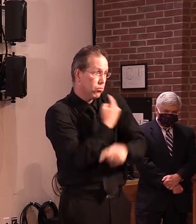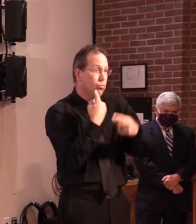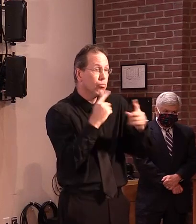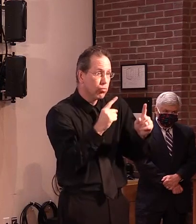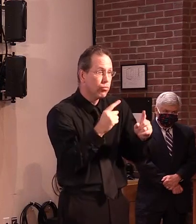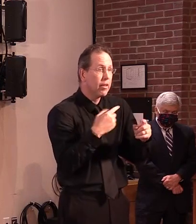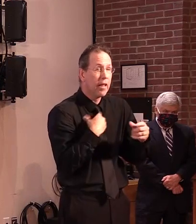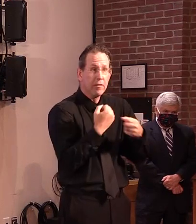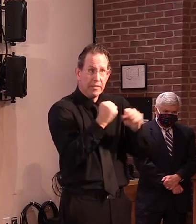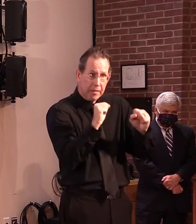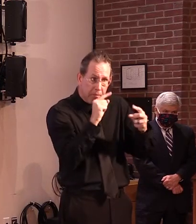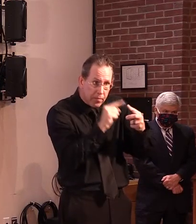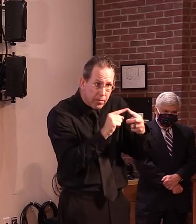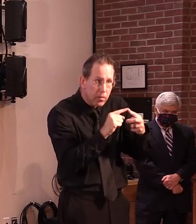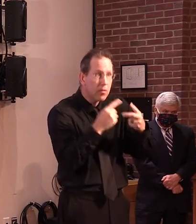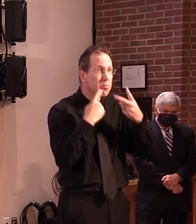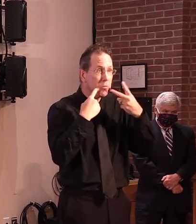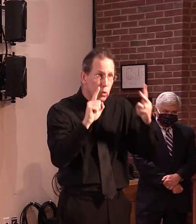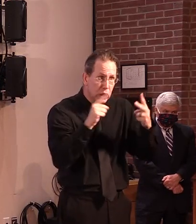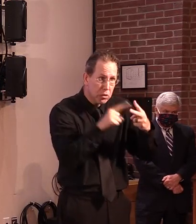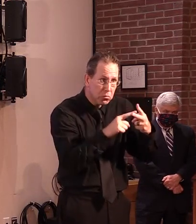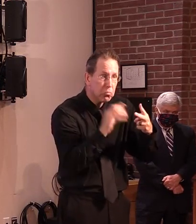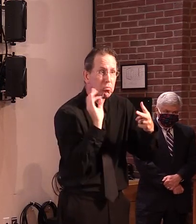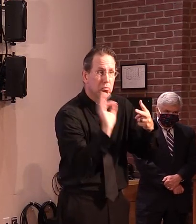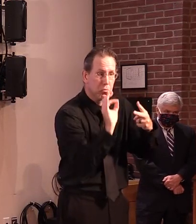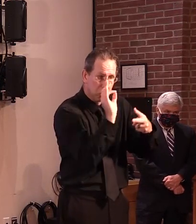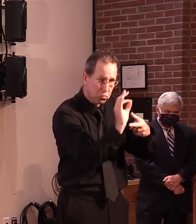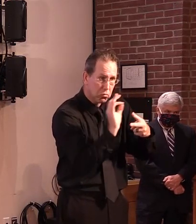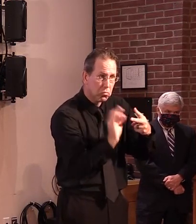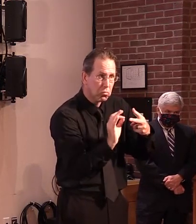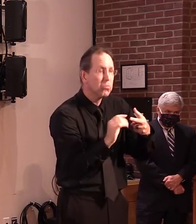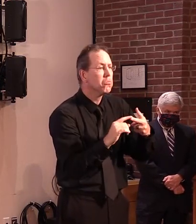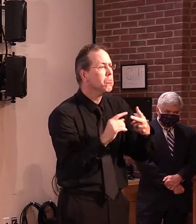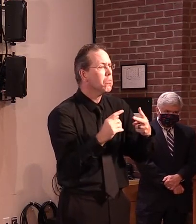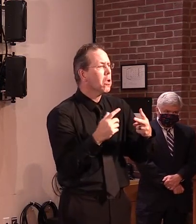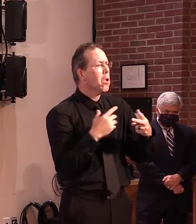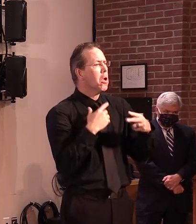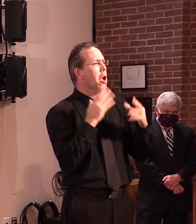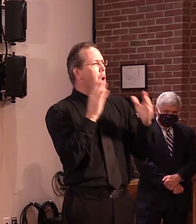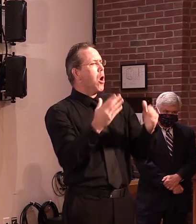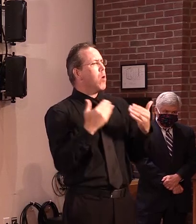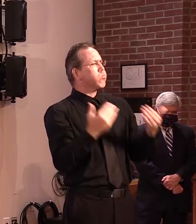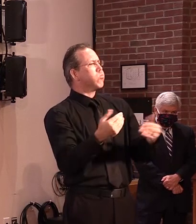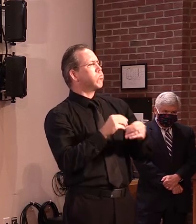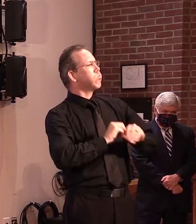effective, I, for one, would not hesitate to take it,